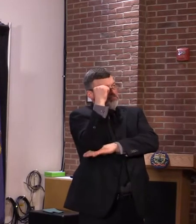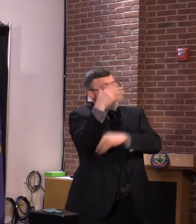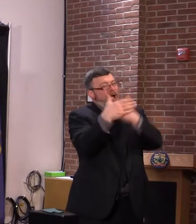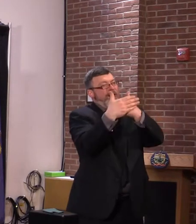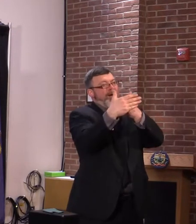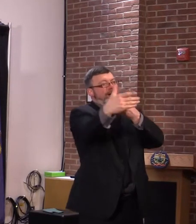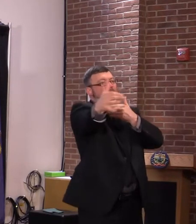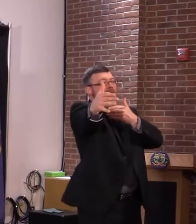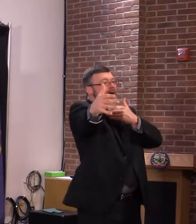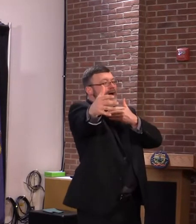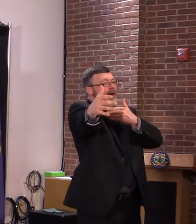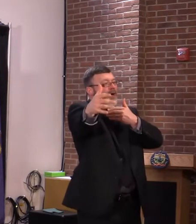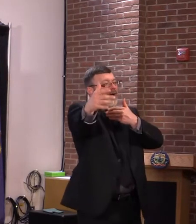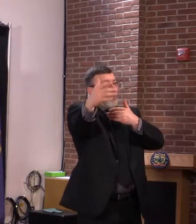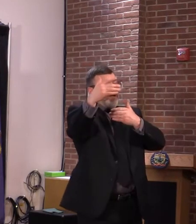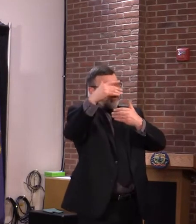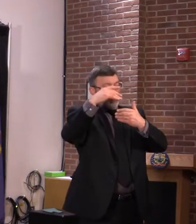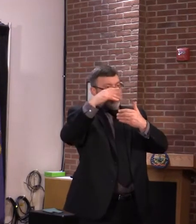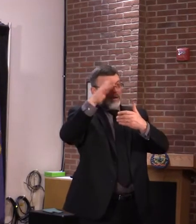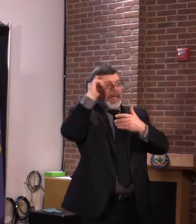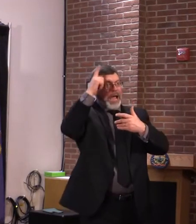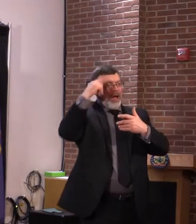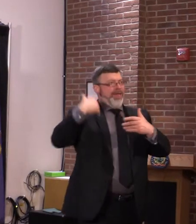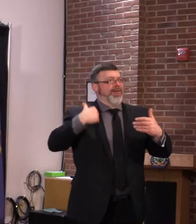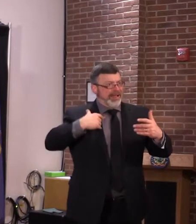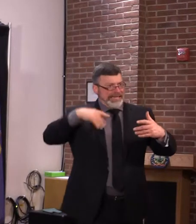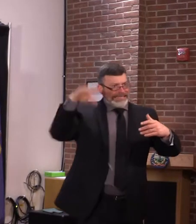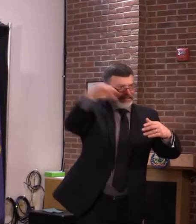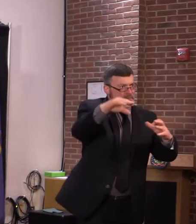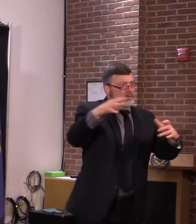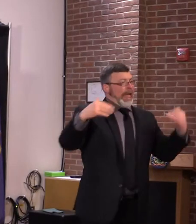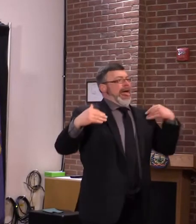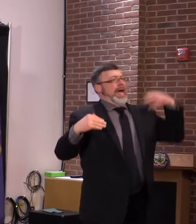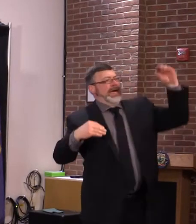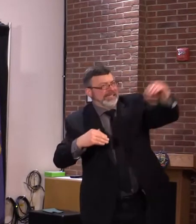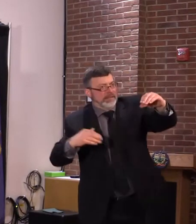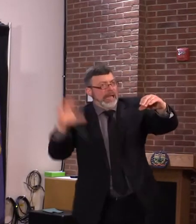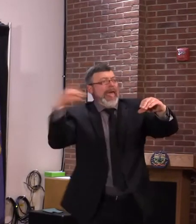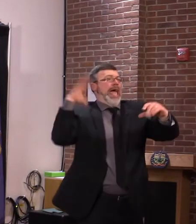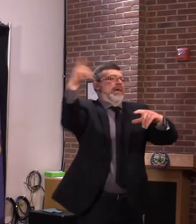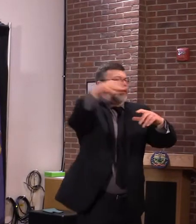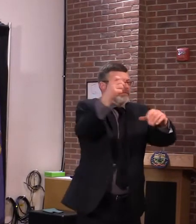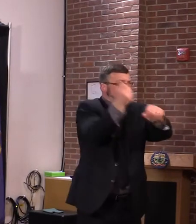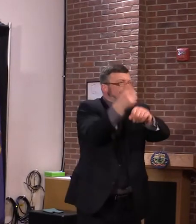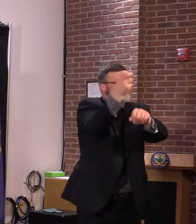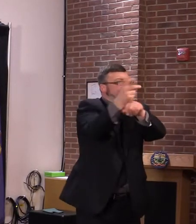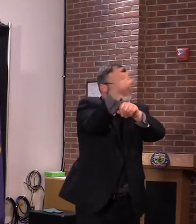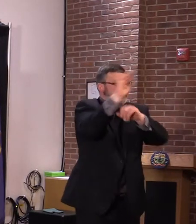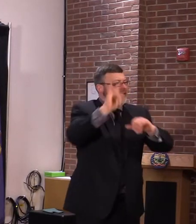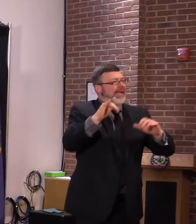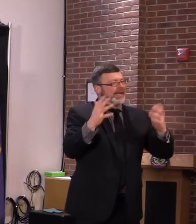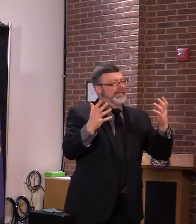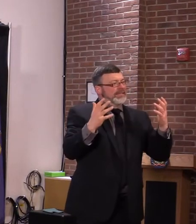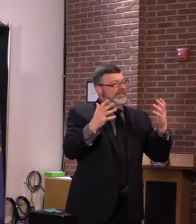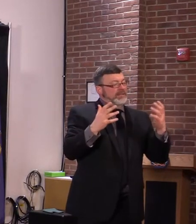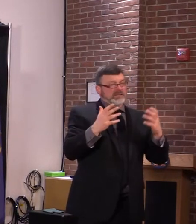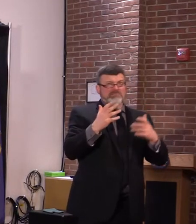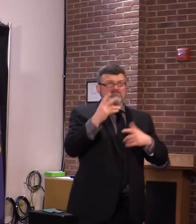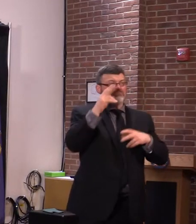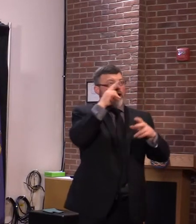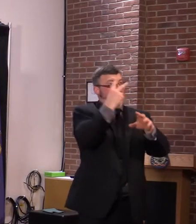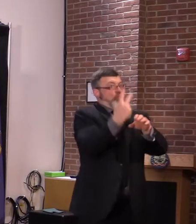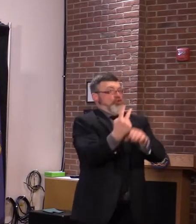And I don't know if it does that or not. As you might recall, it was just 2-3 years ago, I was in a bit of